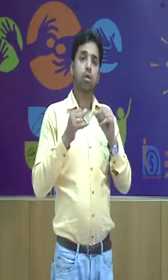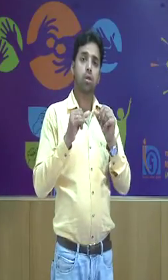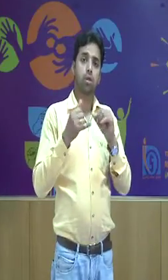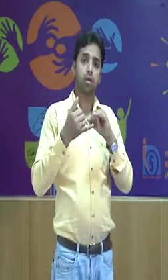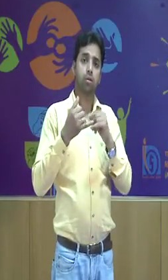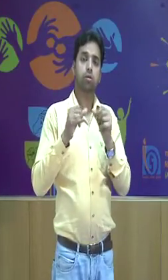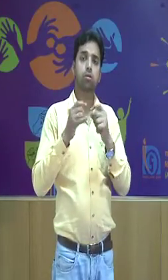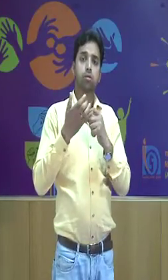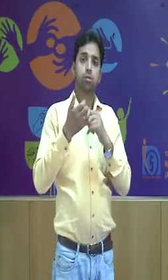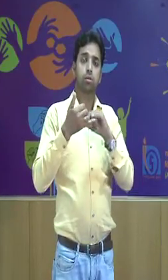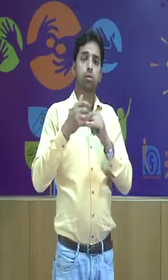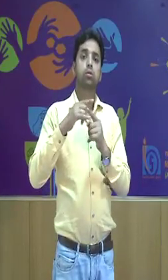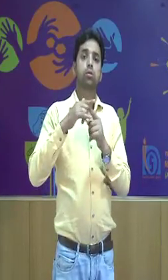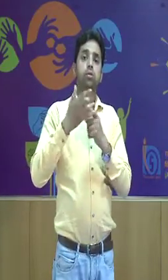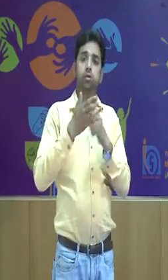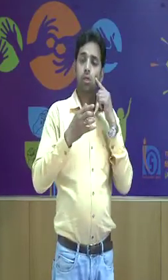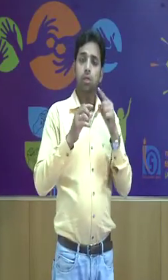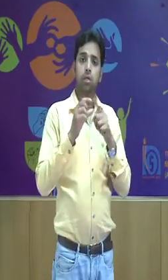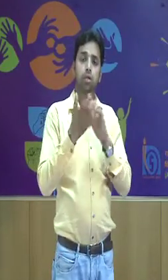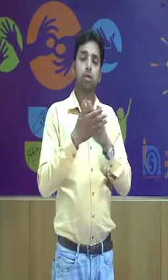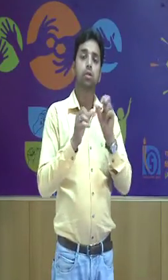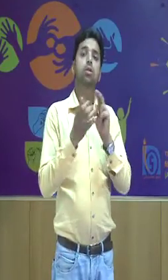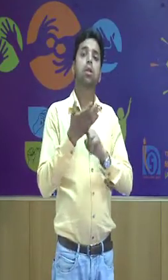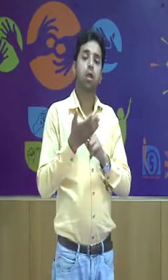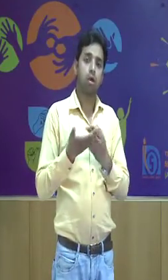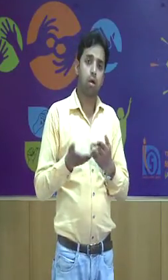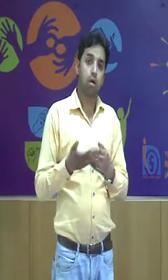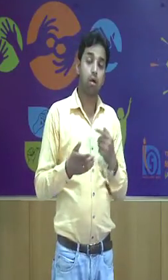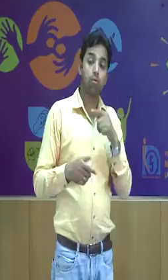that was given to them by their parents at the time of marriage.